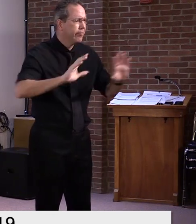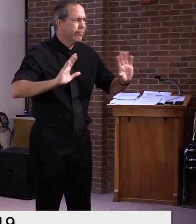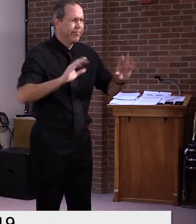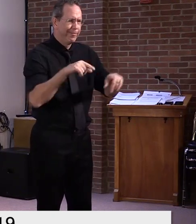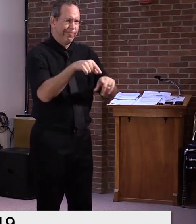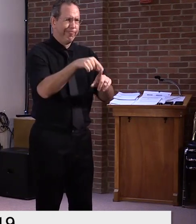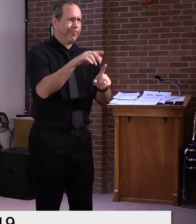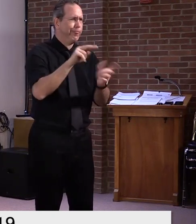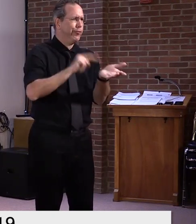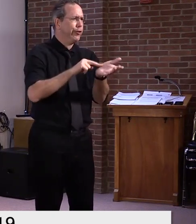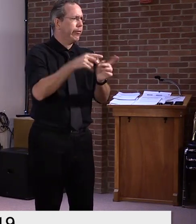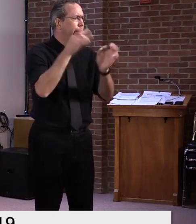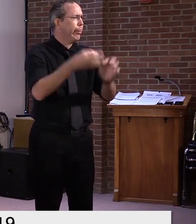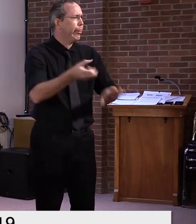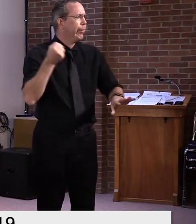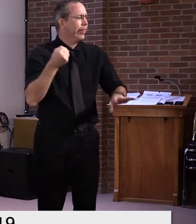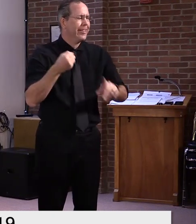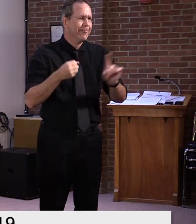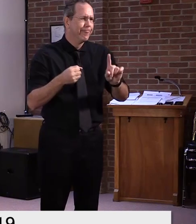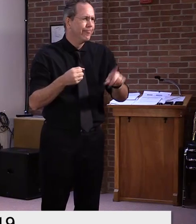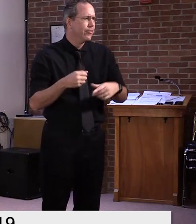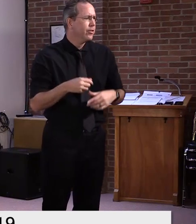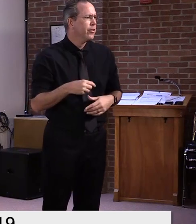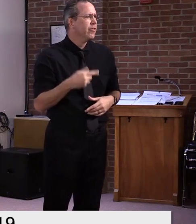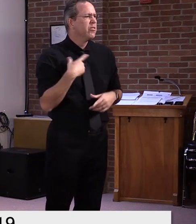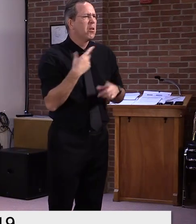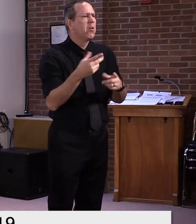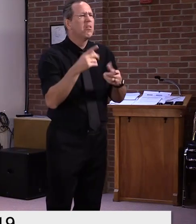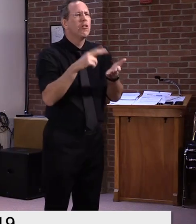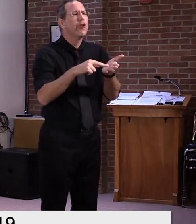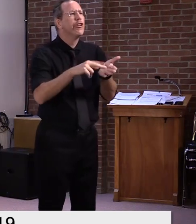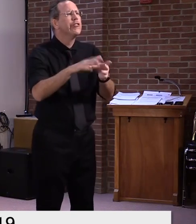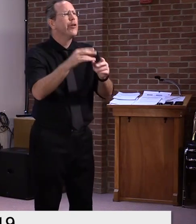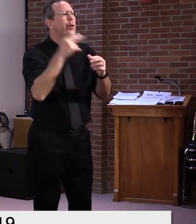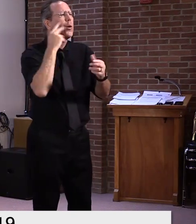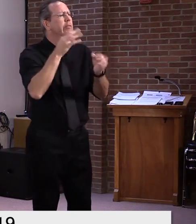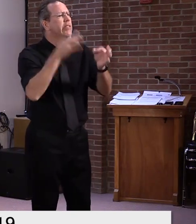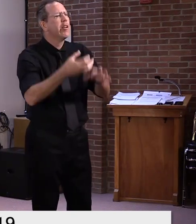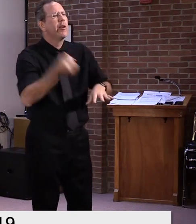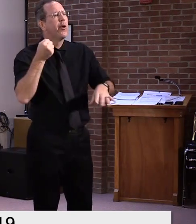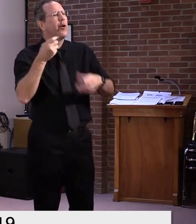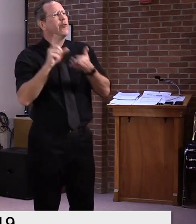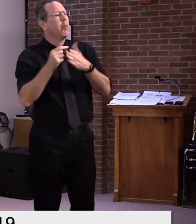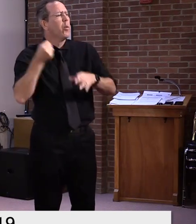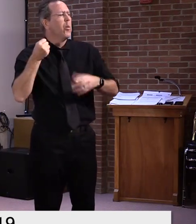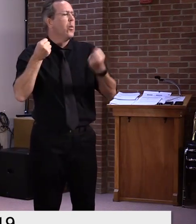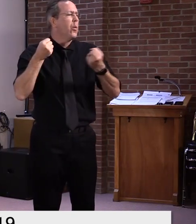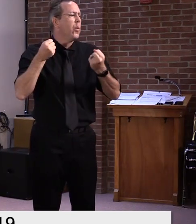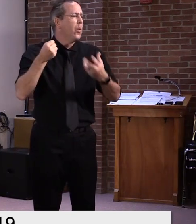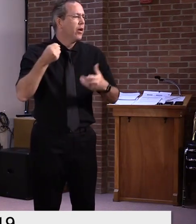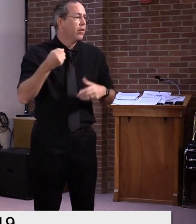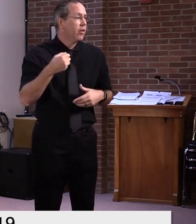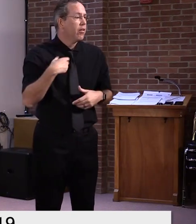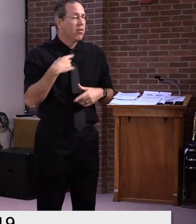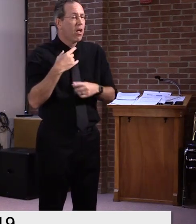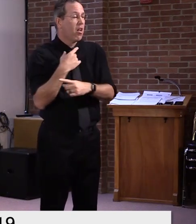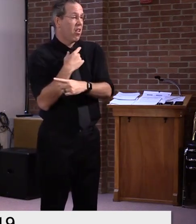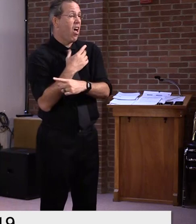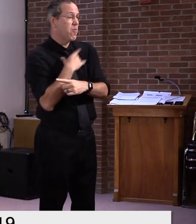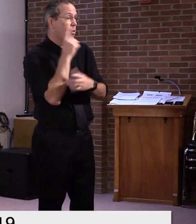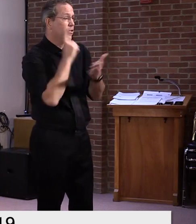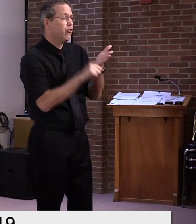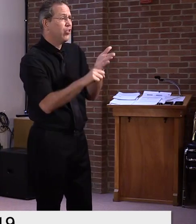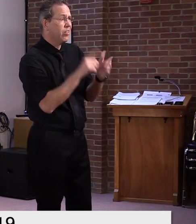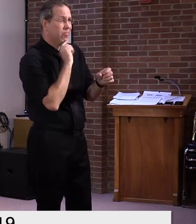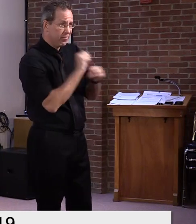prohibits those sort of, that have imposed those sort of restrictions. I'll certainly look and into the